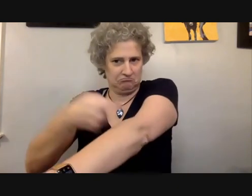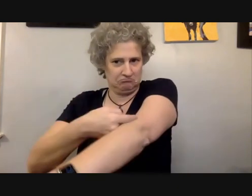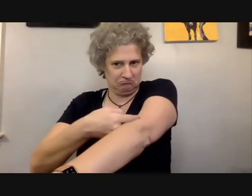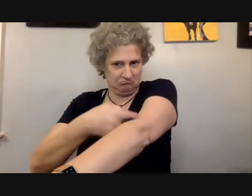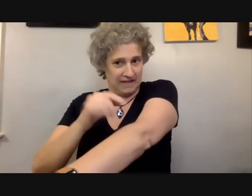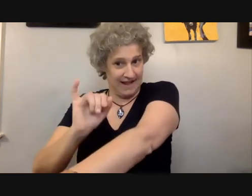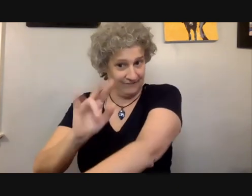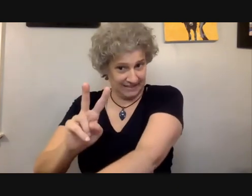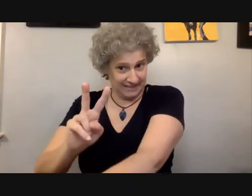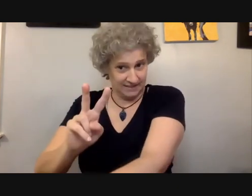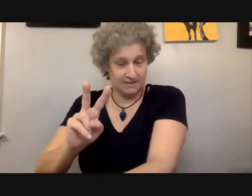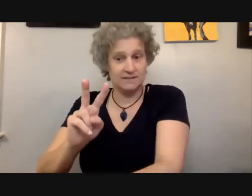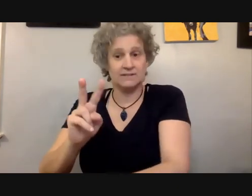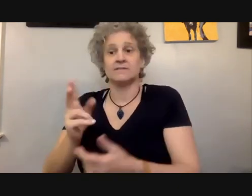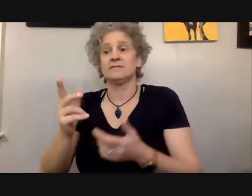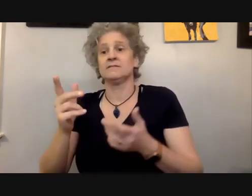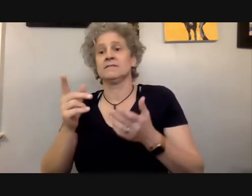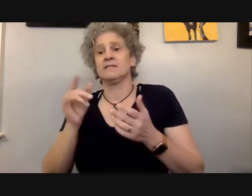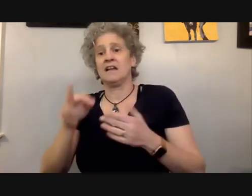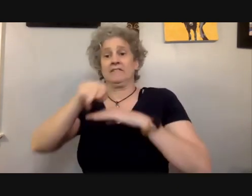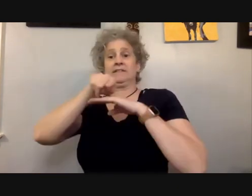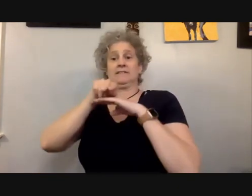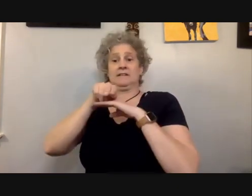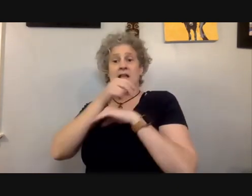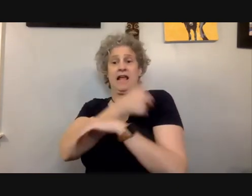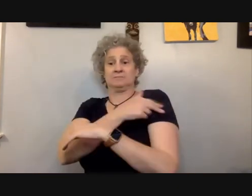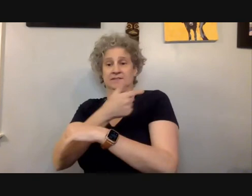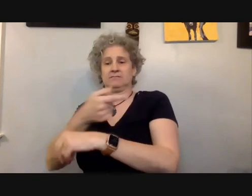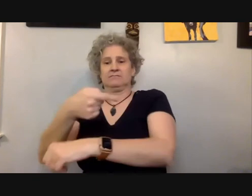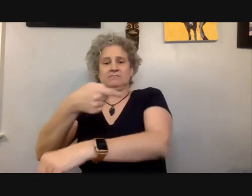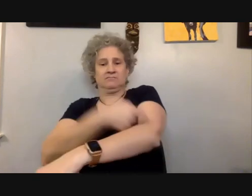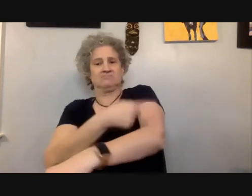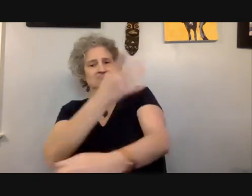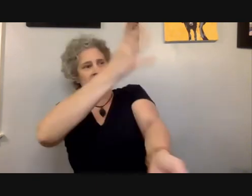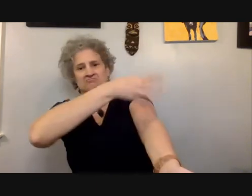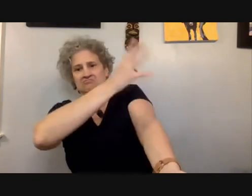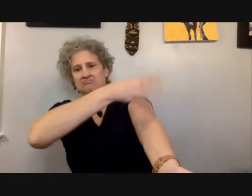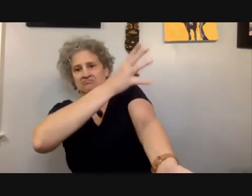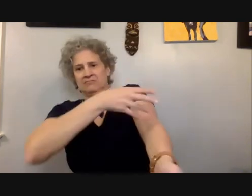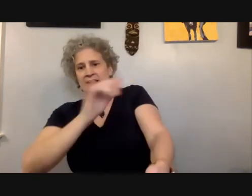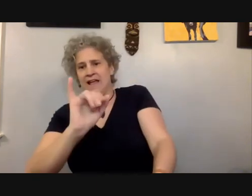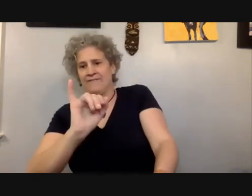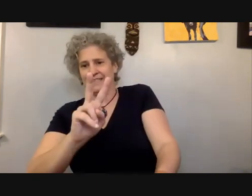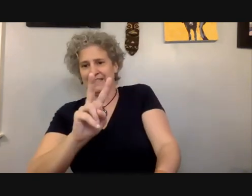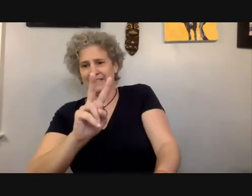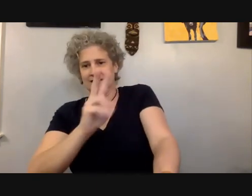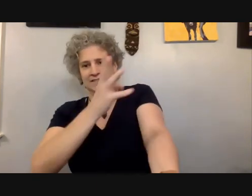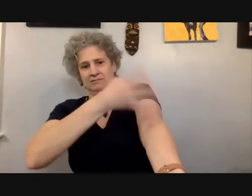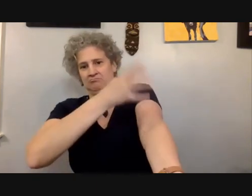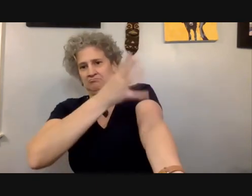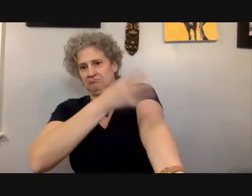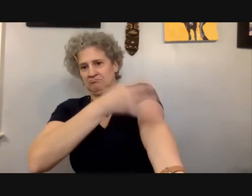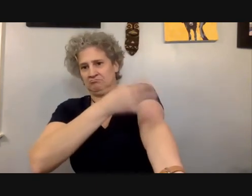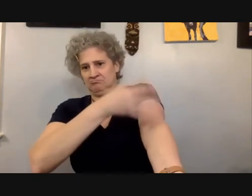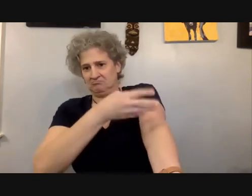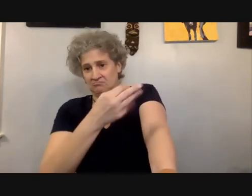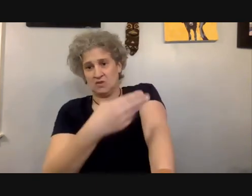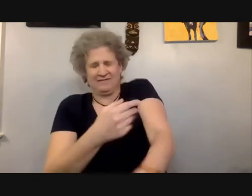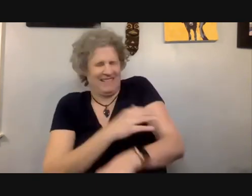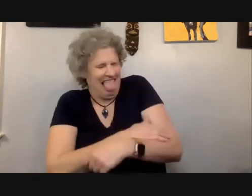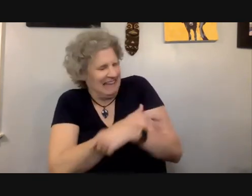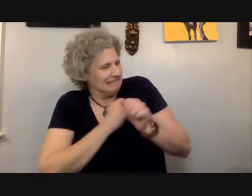IV, so you would reference the needle in your arm or the catheter in your arm. If you're lying in a hospital bed, you typically see those.